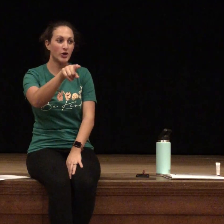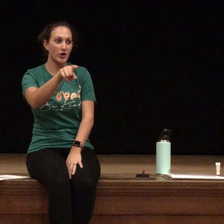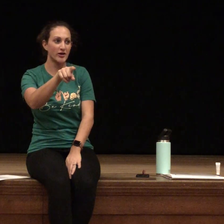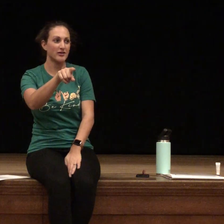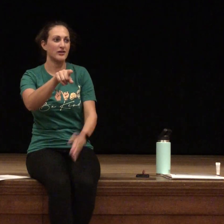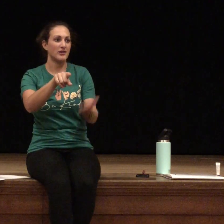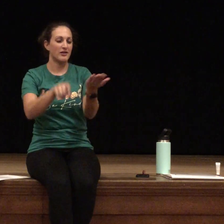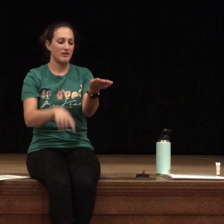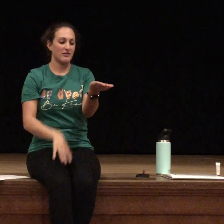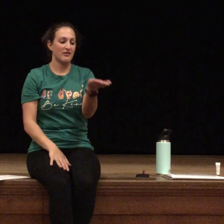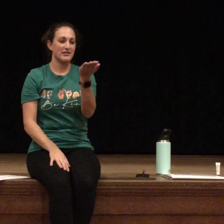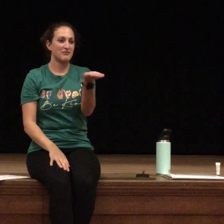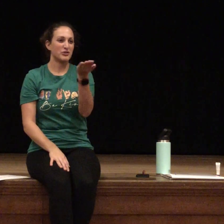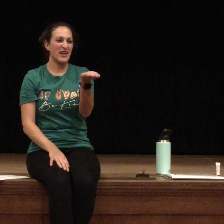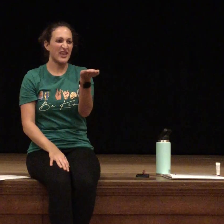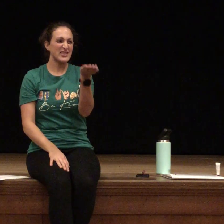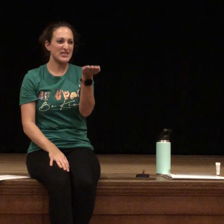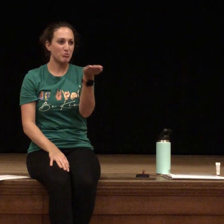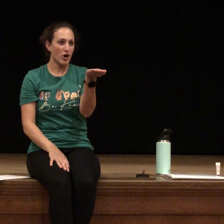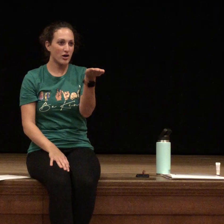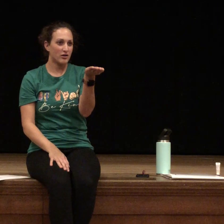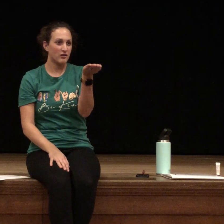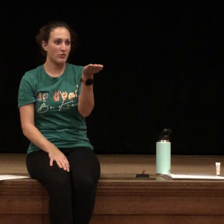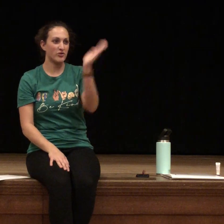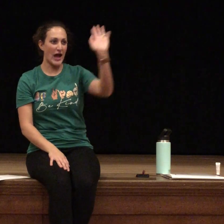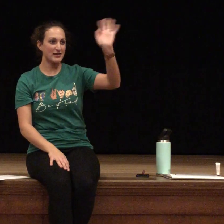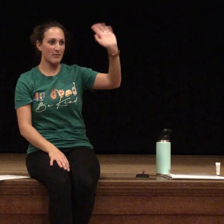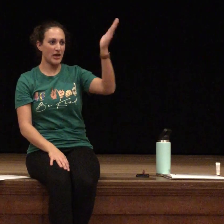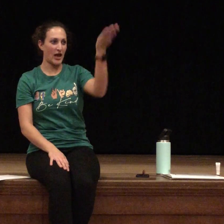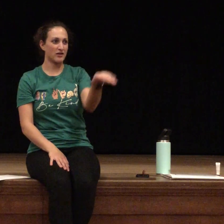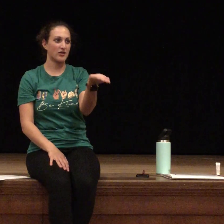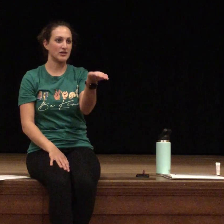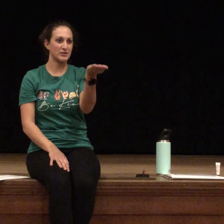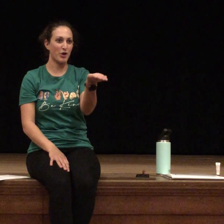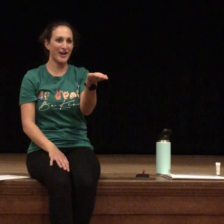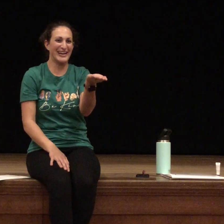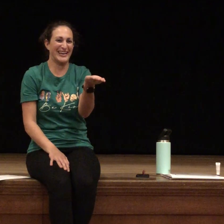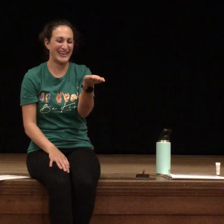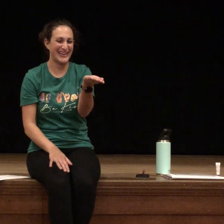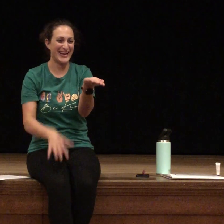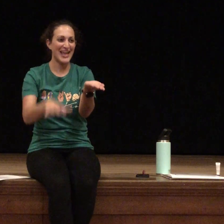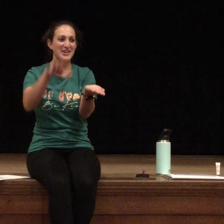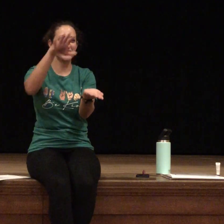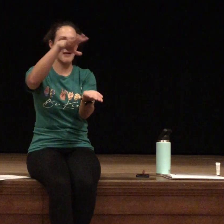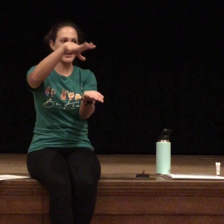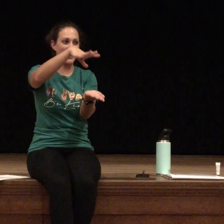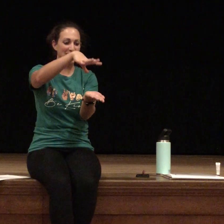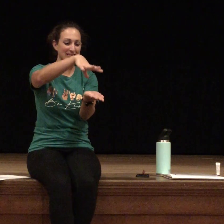learn, pretend like this is a book with your non-dominant hand. This is a book. Your dominant hand is going to